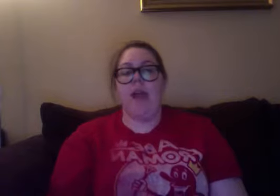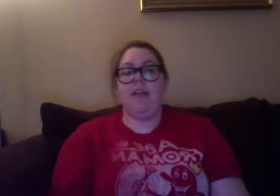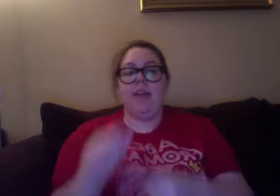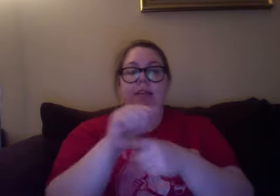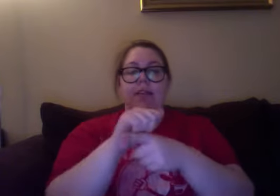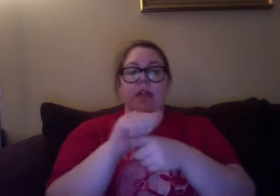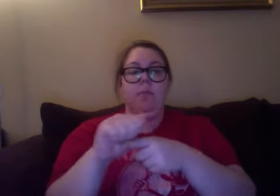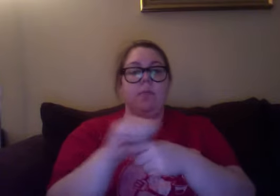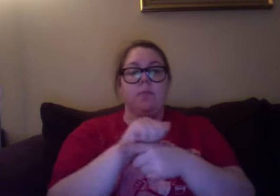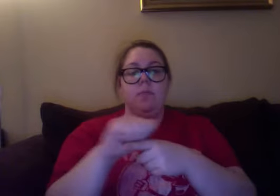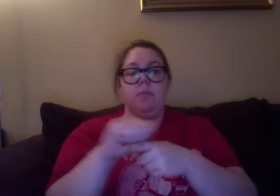Practice?